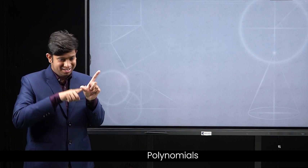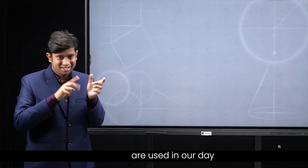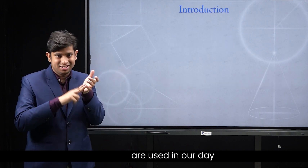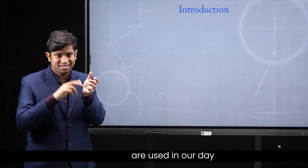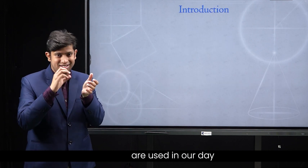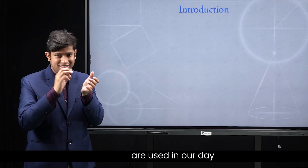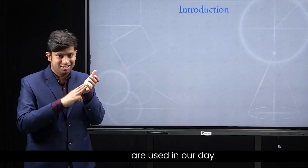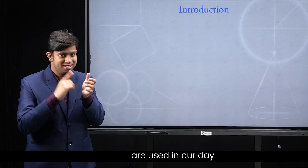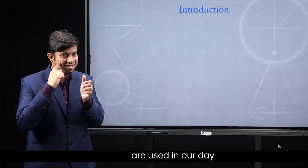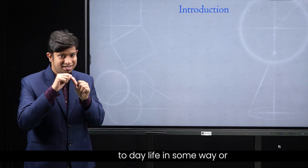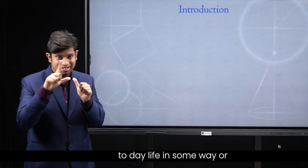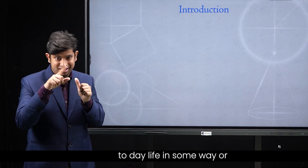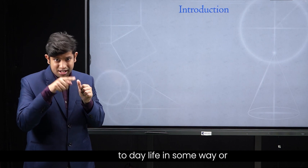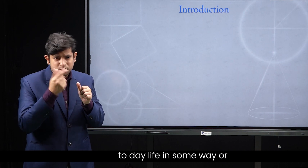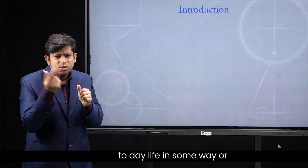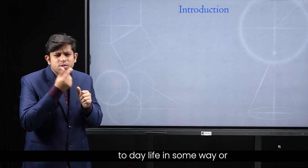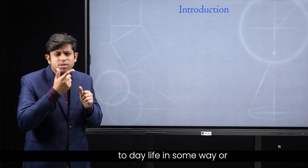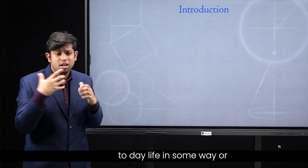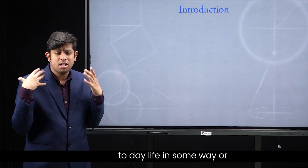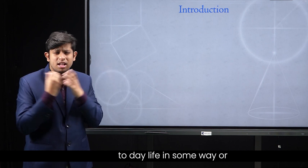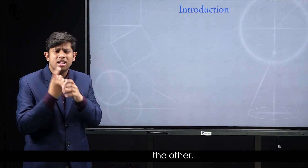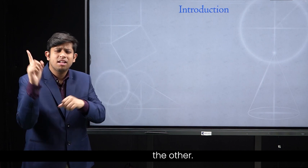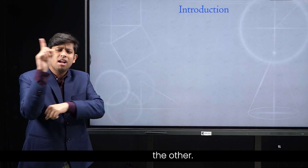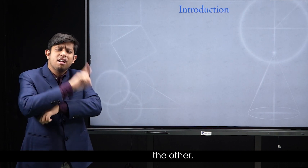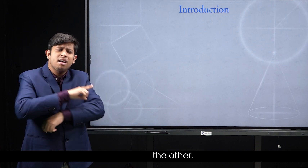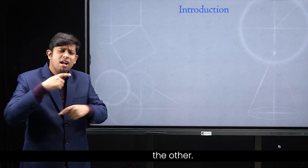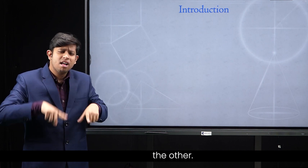Polynomials are used in our day-to-day life in some way or the other.